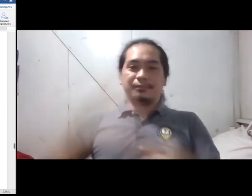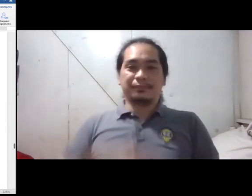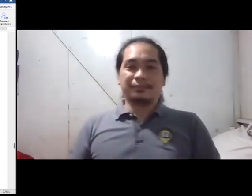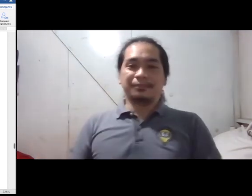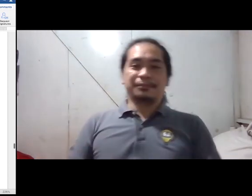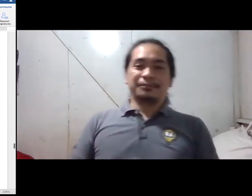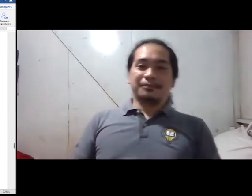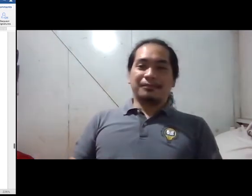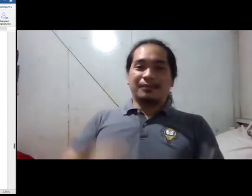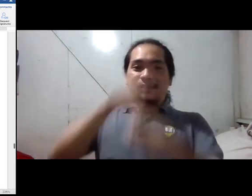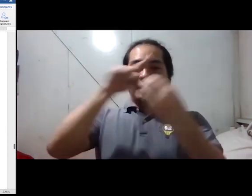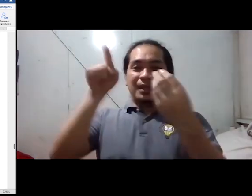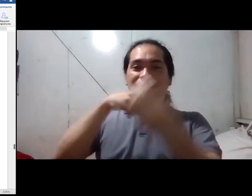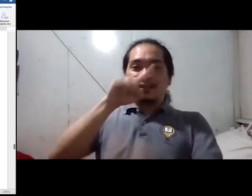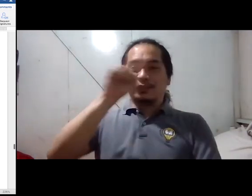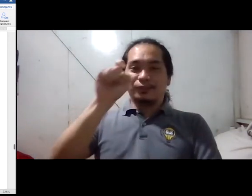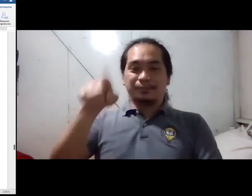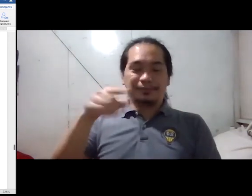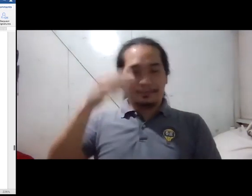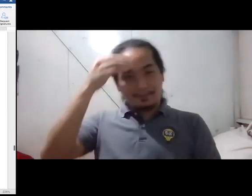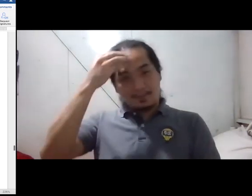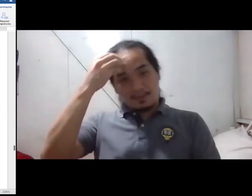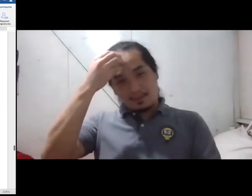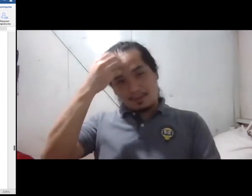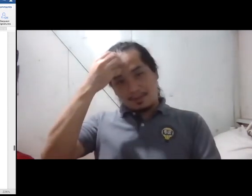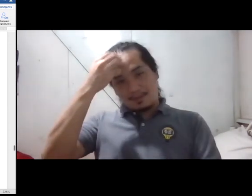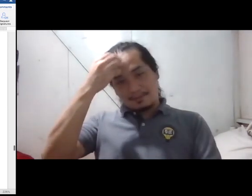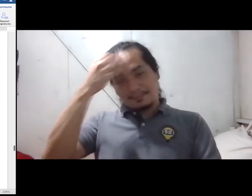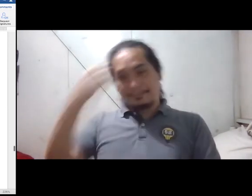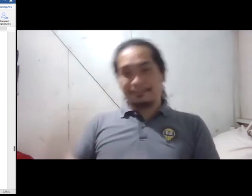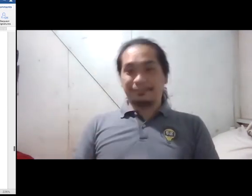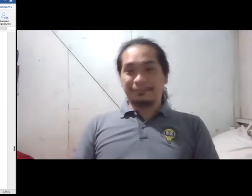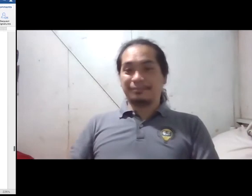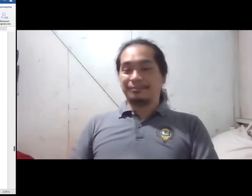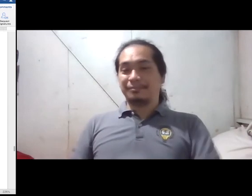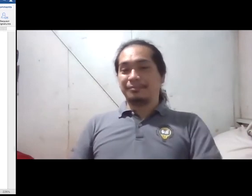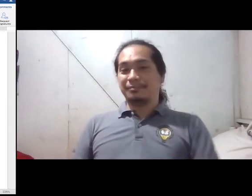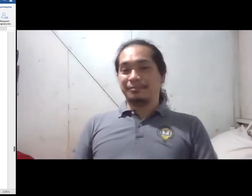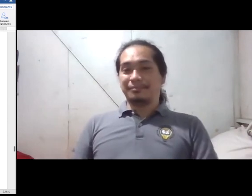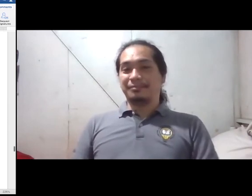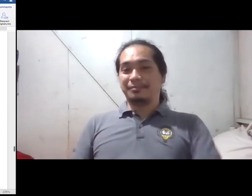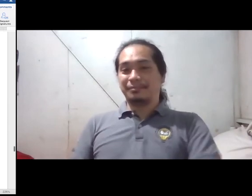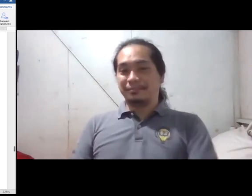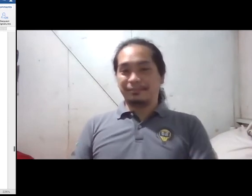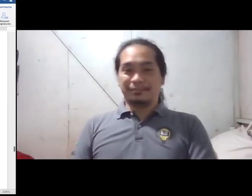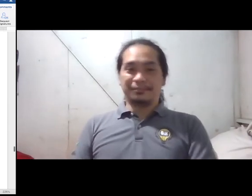Oh, sorry, never mind. This is for Okay, right. Okay, this is okay, for right. Never mind. right, okay.